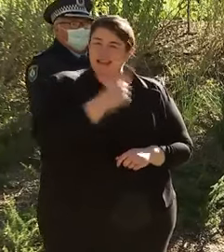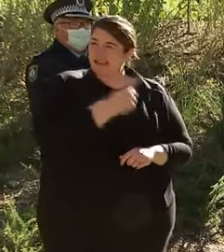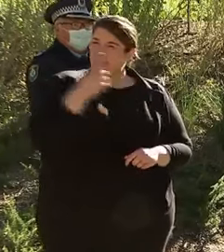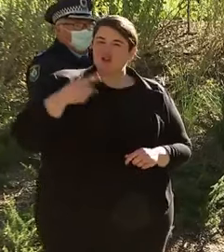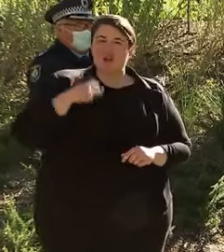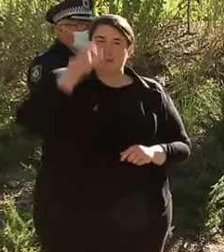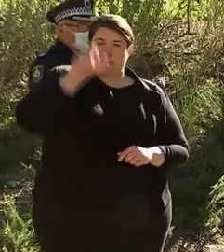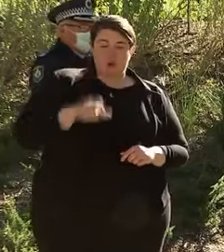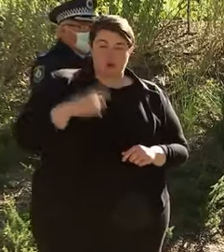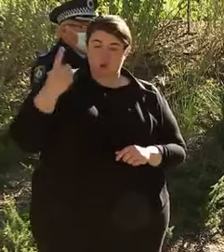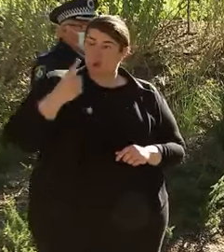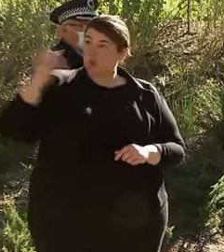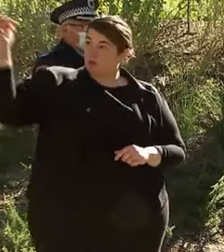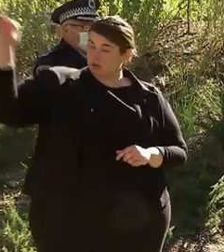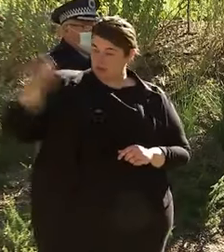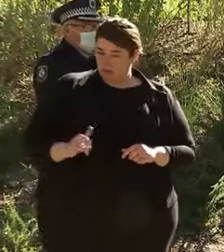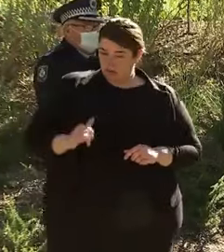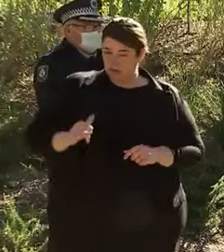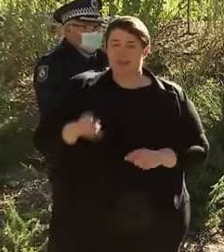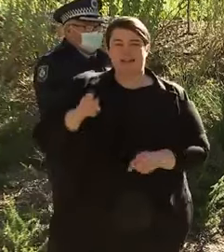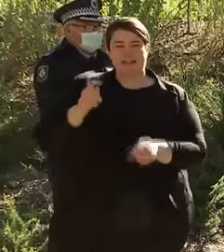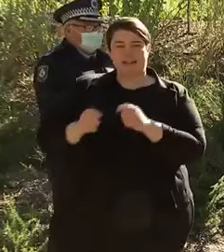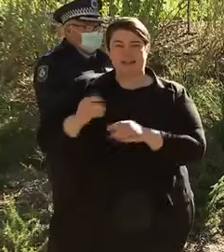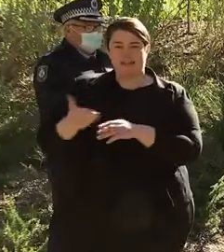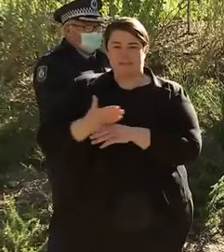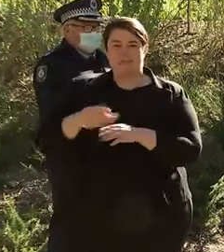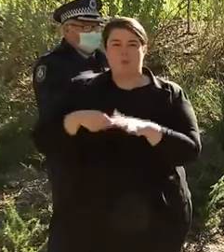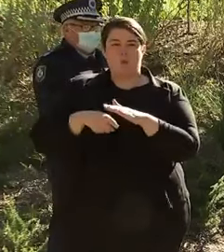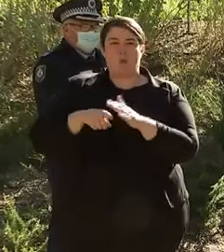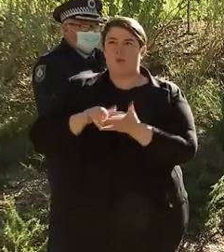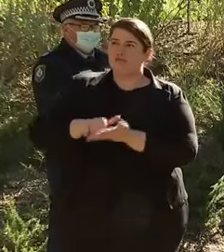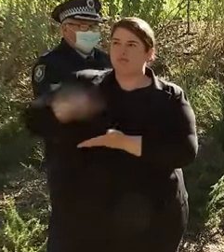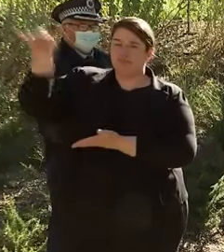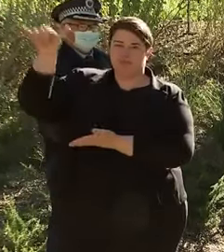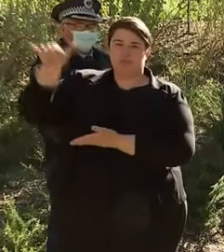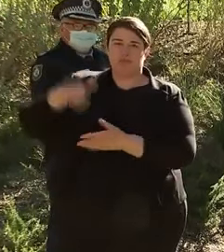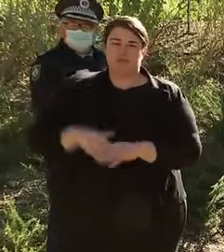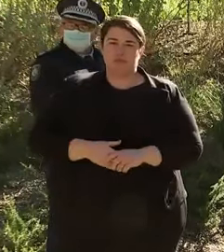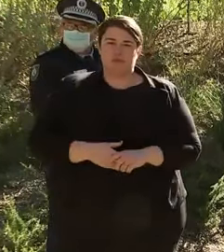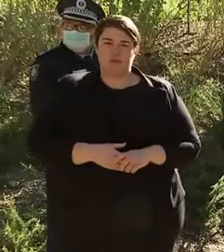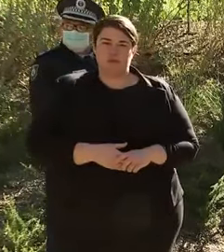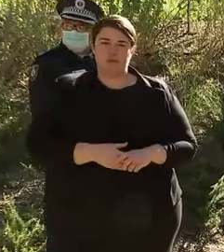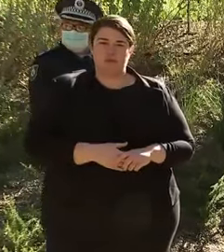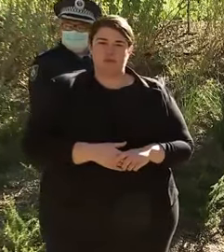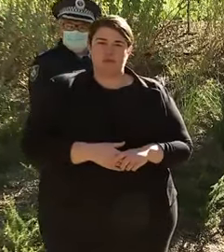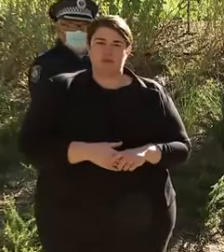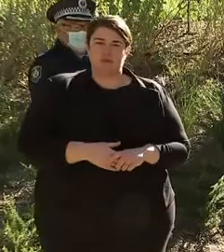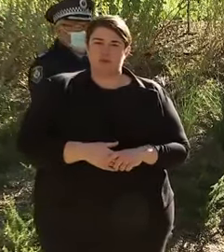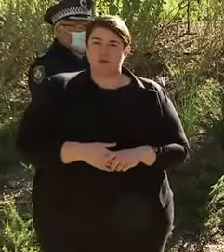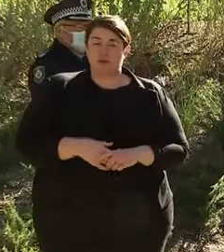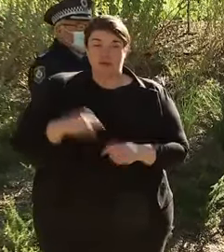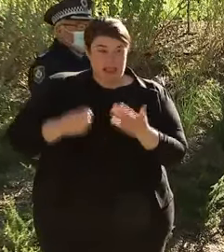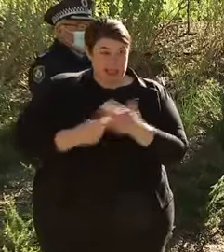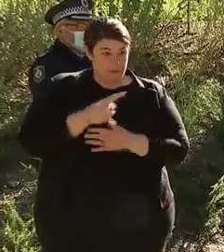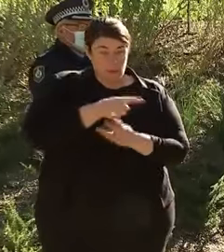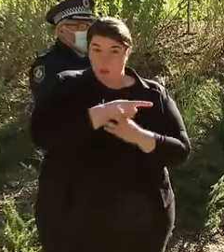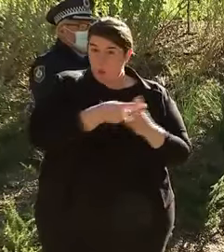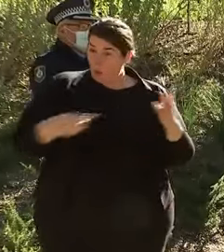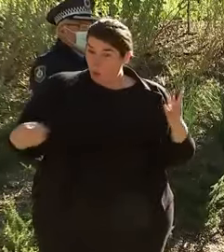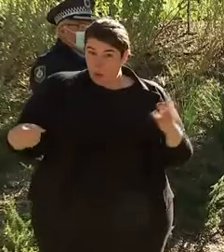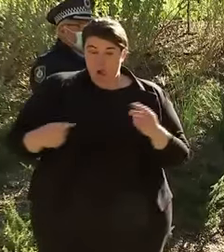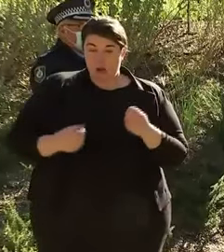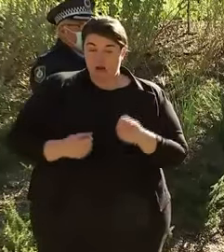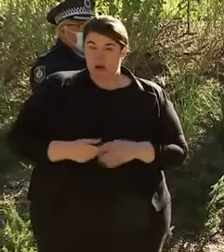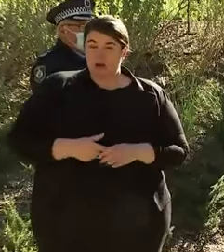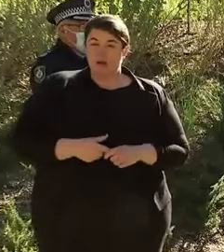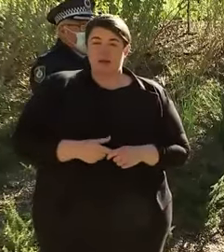person that comes in gets a test at the airport before departing. And that happened in every case with every passenger that got in this guy's